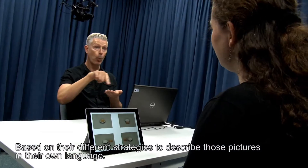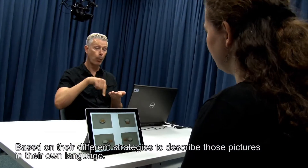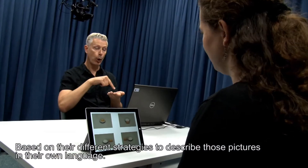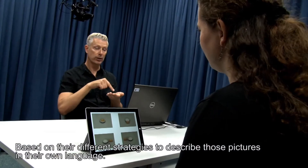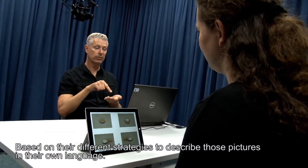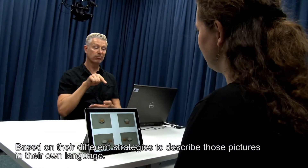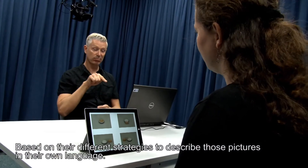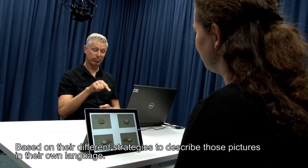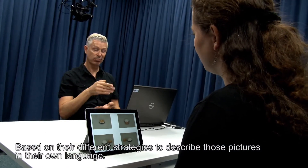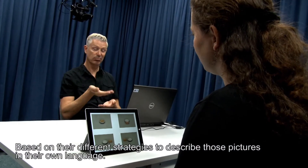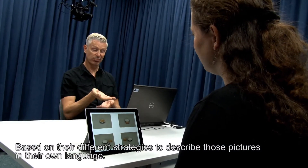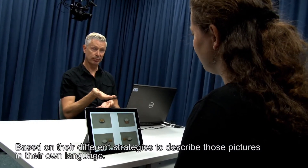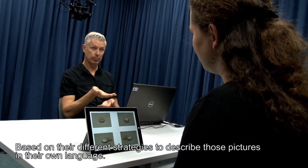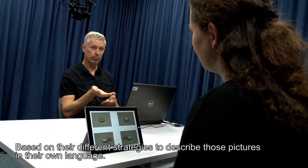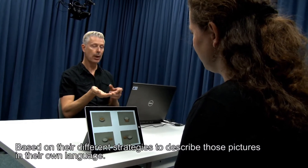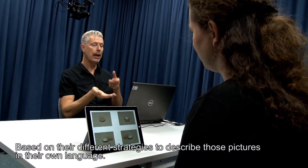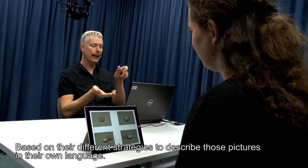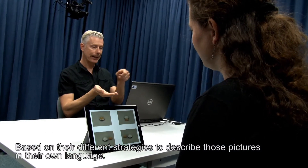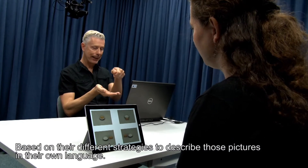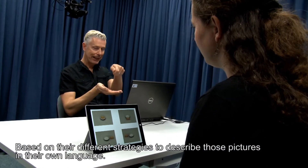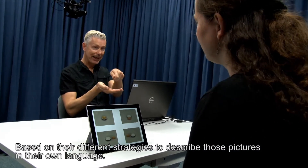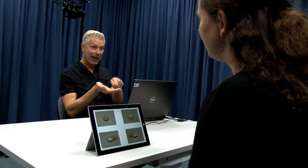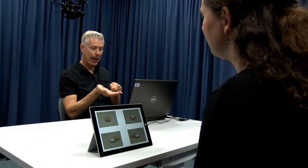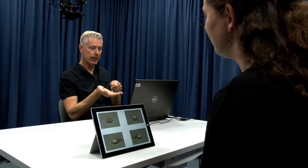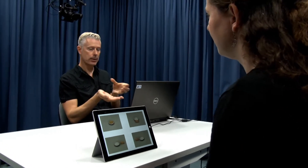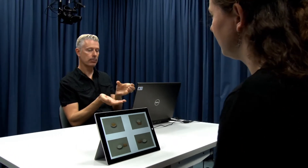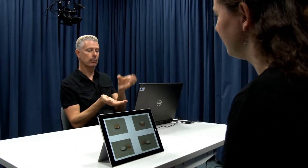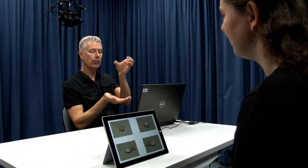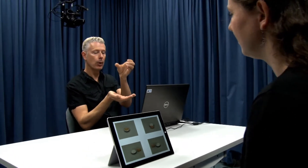on the different strategies they describe those pictures in their own language.